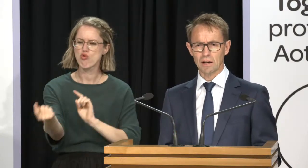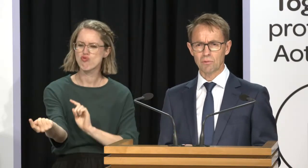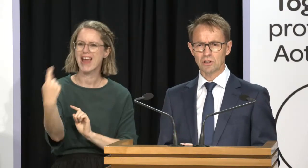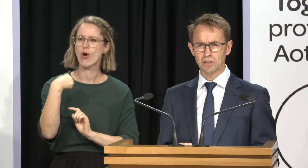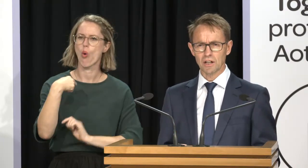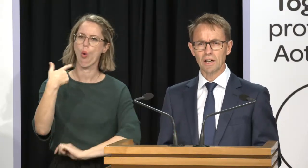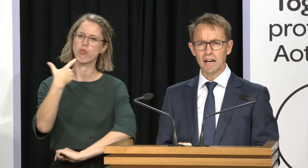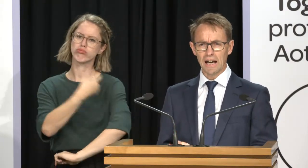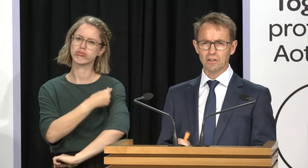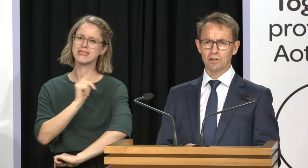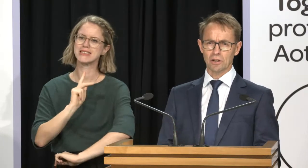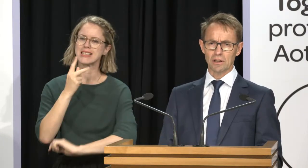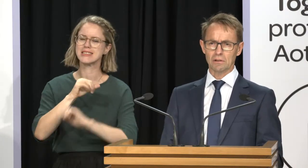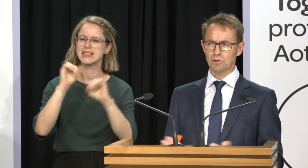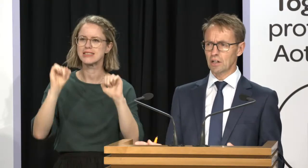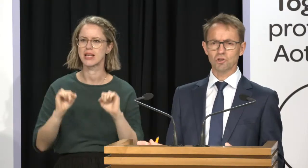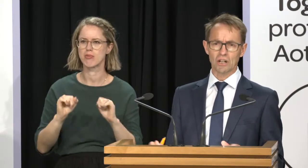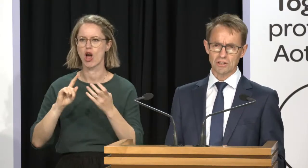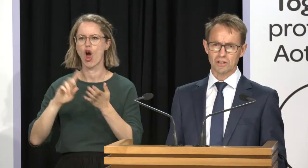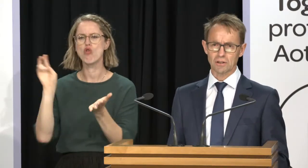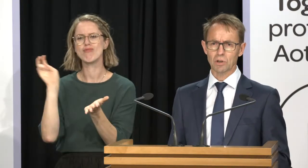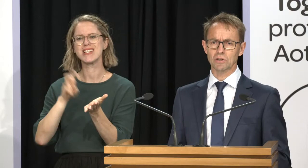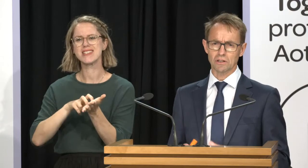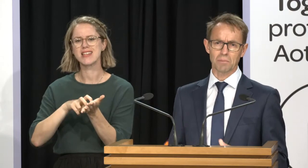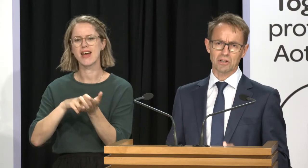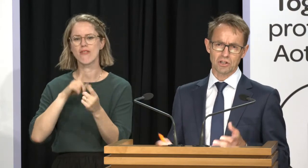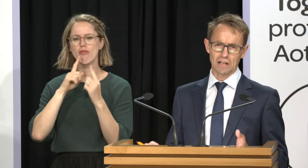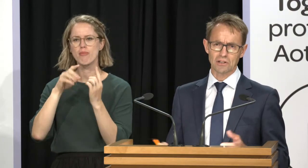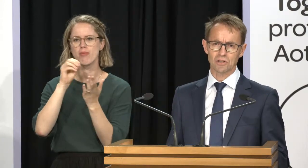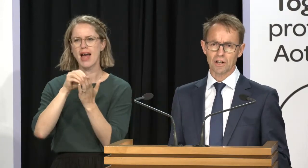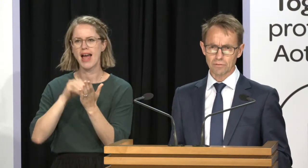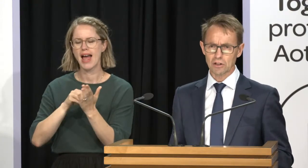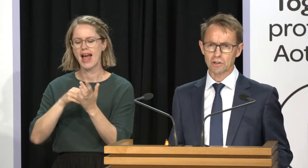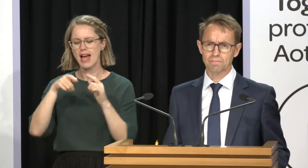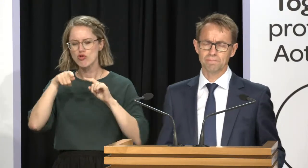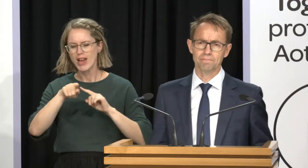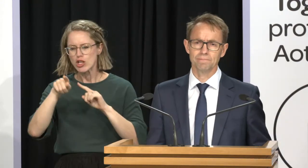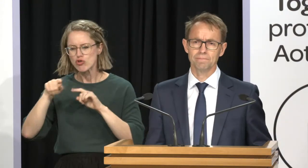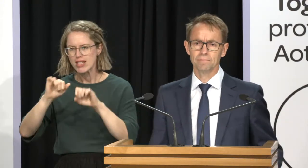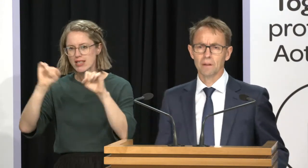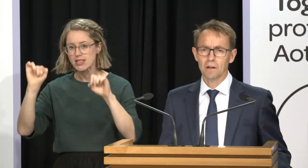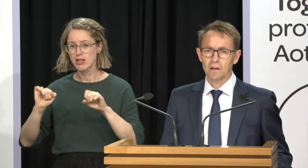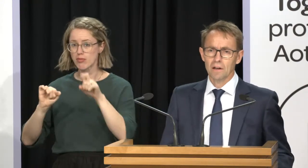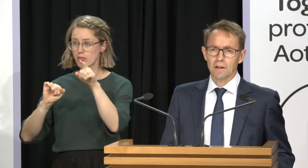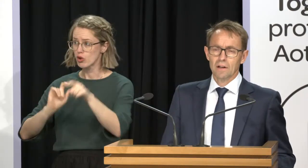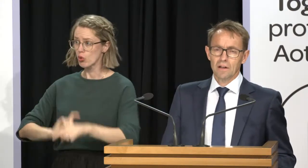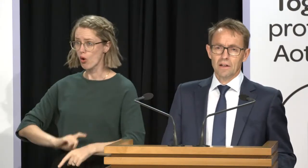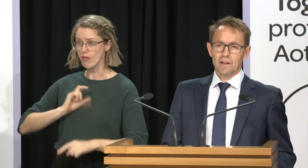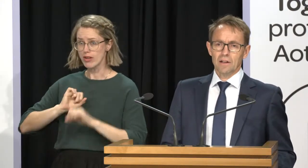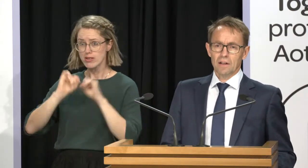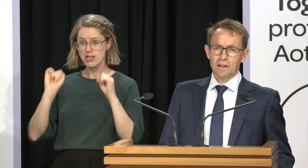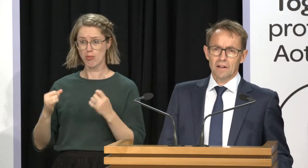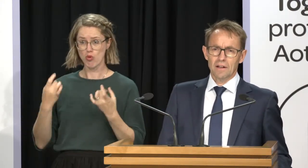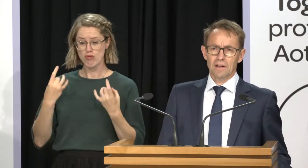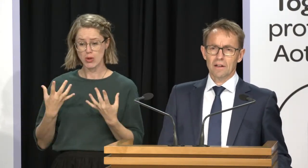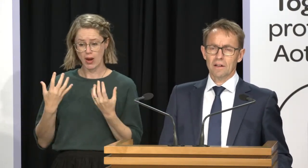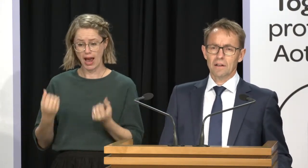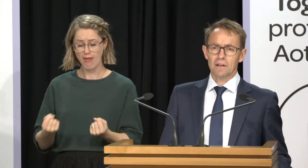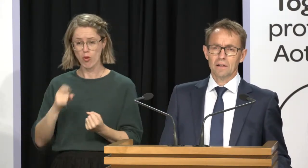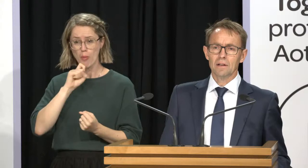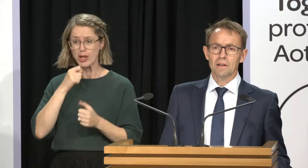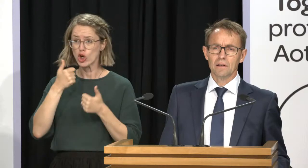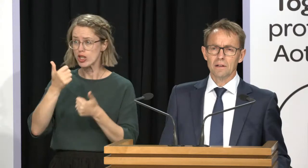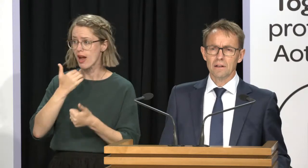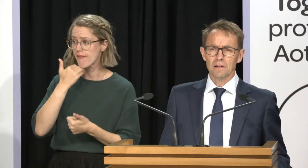immunisation register, and the track and trace system, because it's a much larger scale venture. That the systems that we have running at the moment are going to be